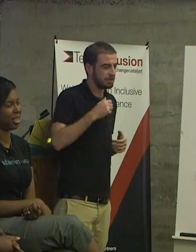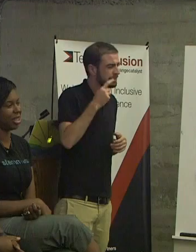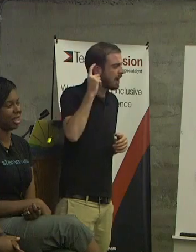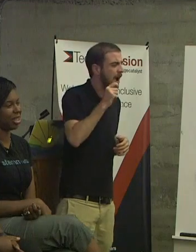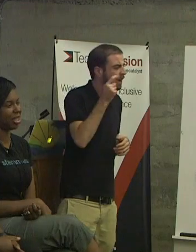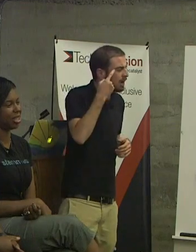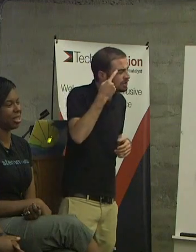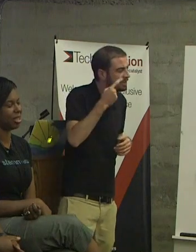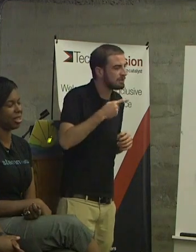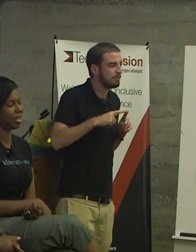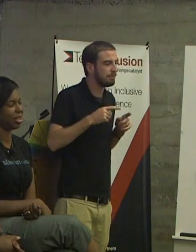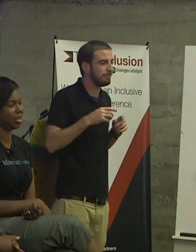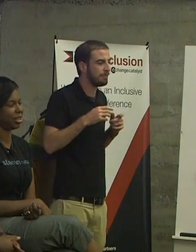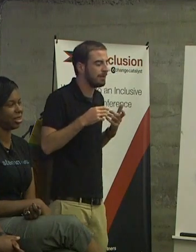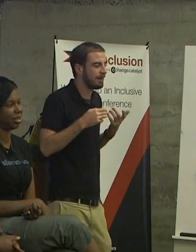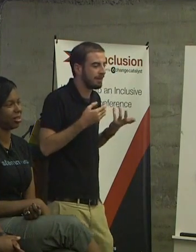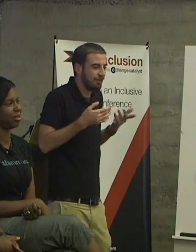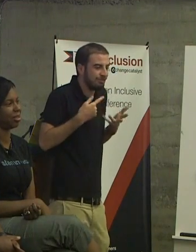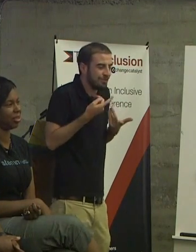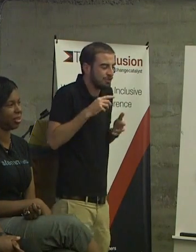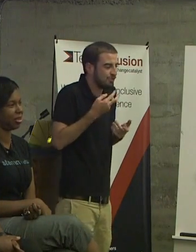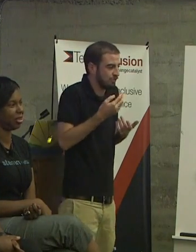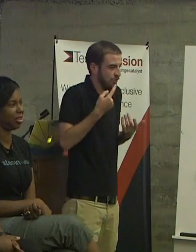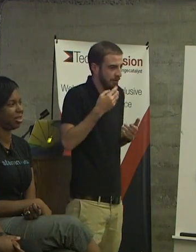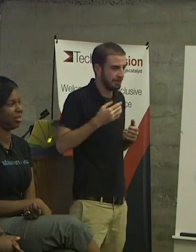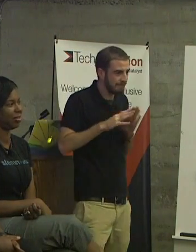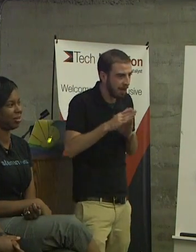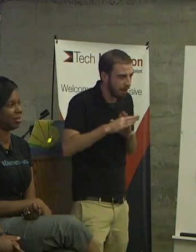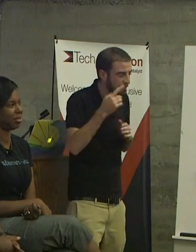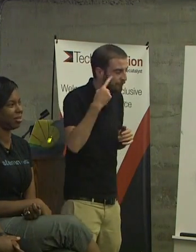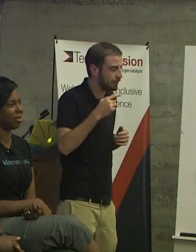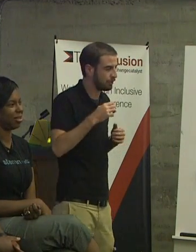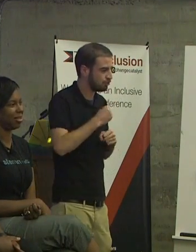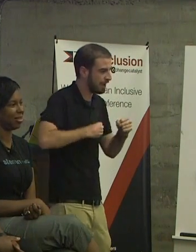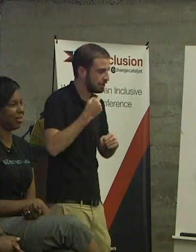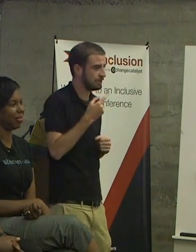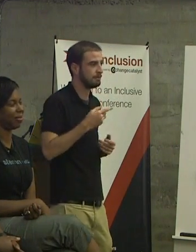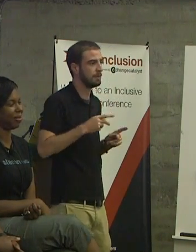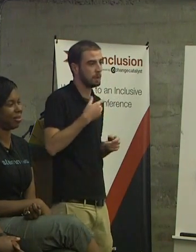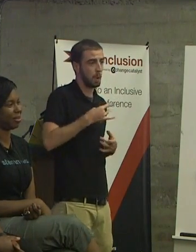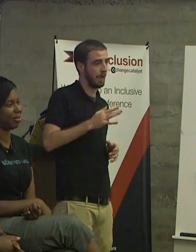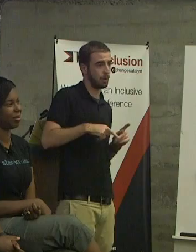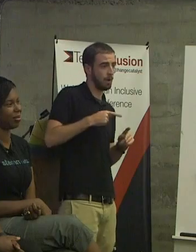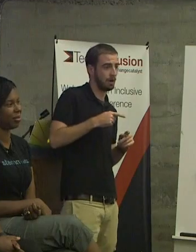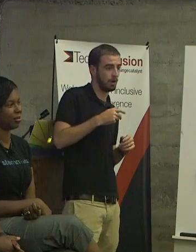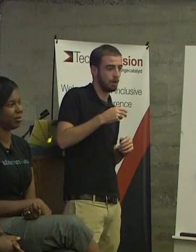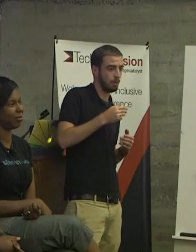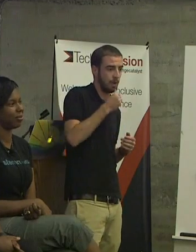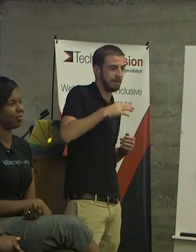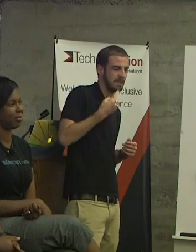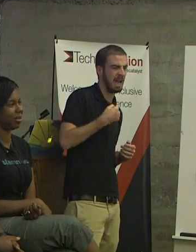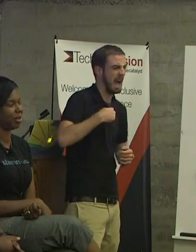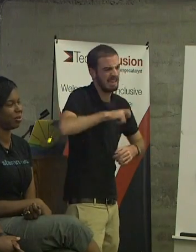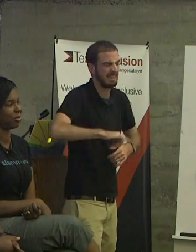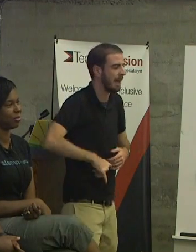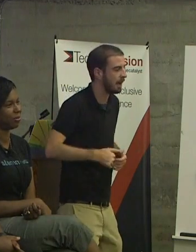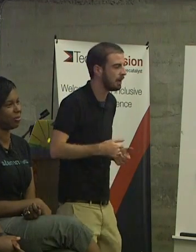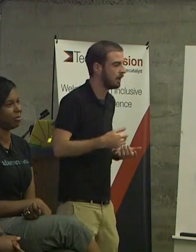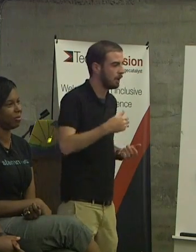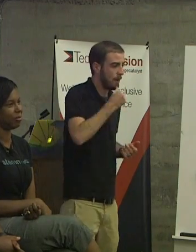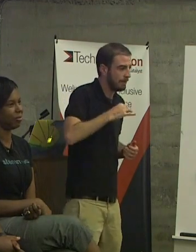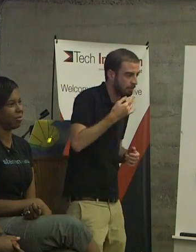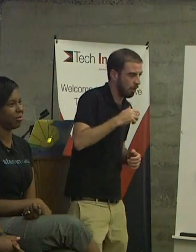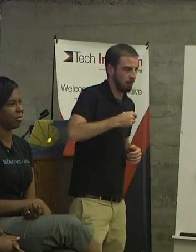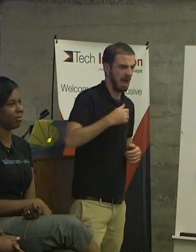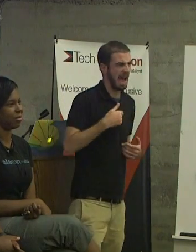worked better for us than saying, hey, this is what I need. Yeah. People don't like when women speak like that. People may not like when people of color speak like that, women of color.